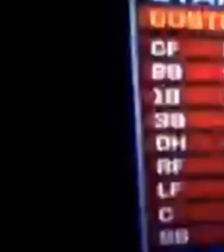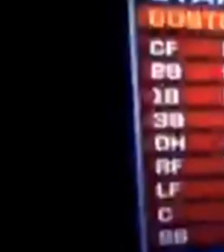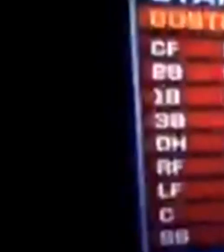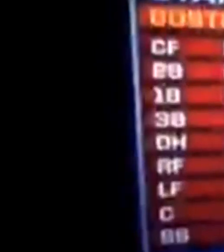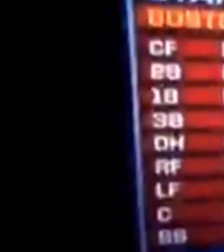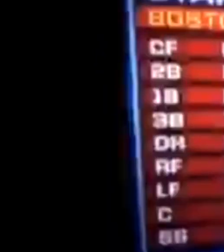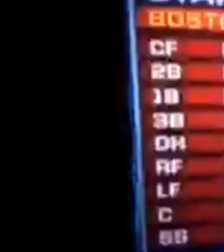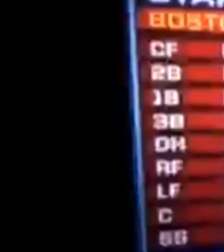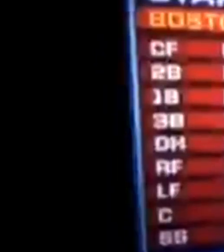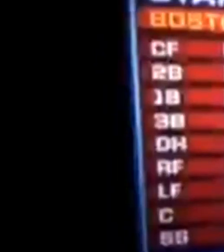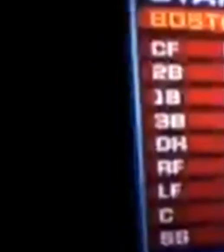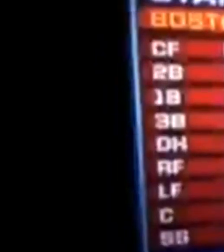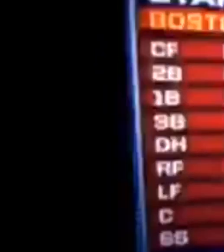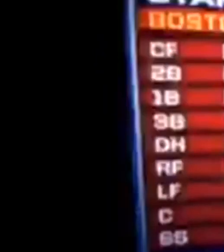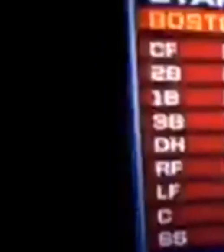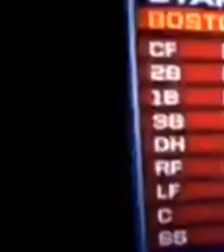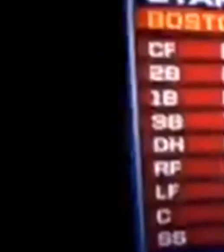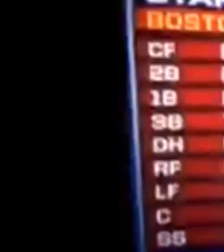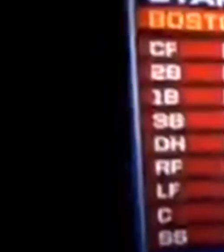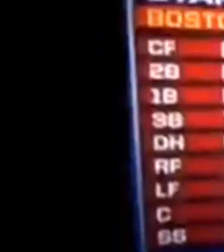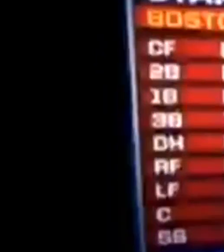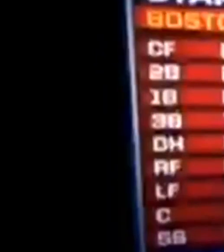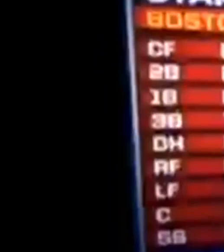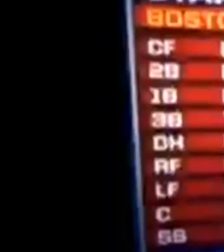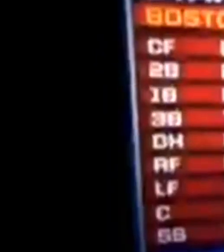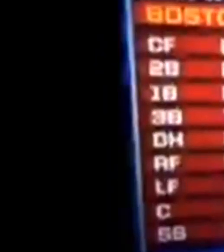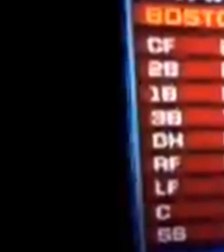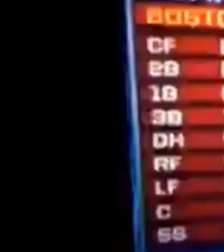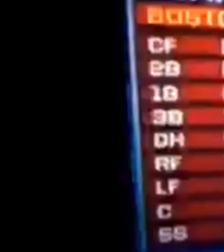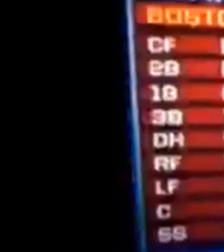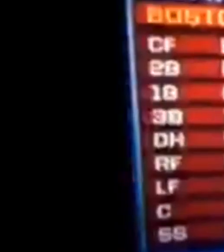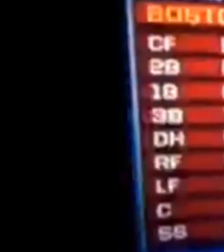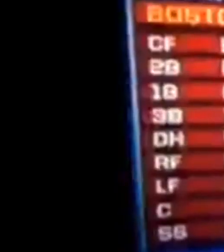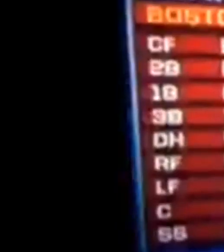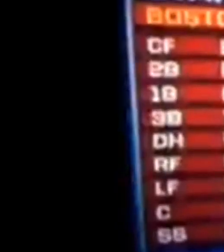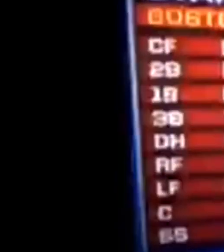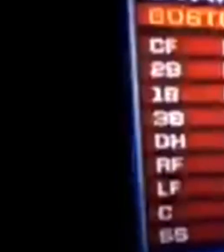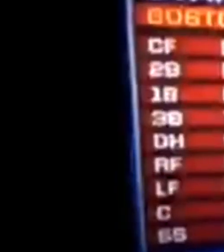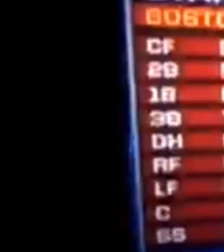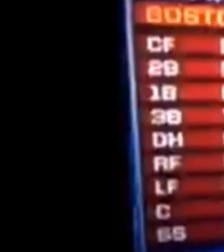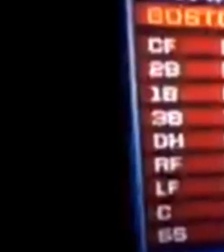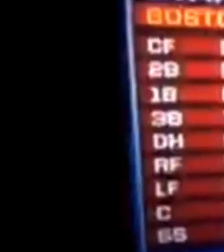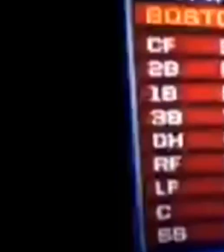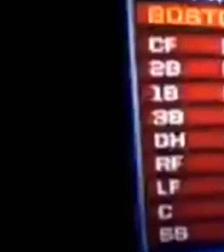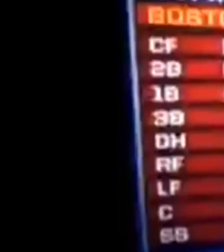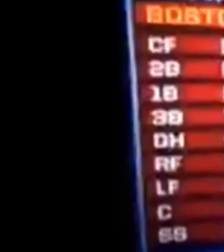At third base, Mr. Kevin Euclid. The DH, Mr.